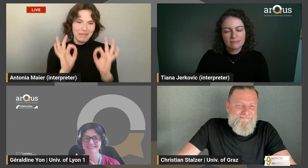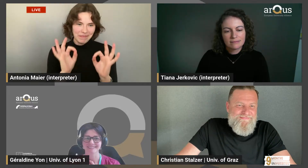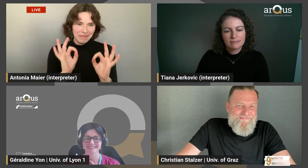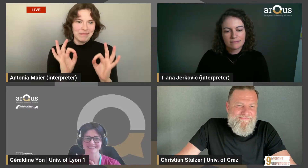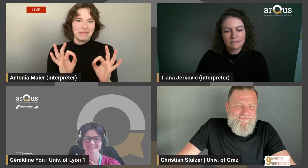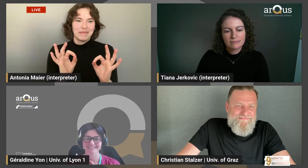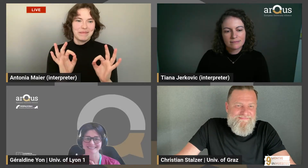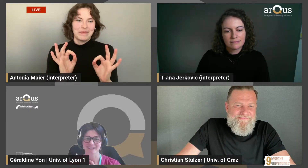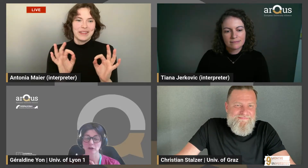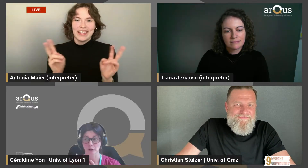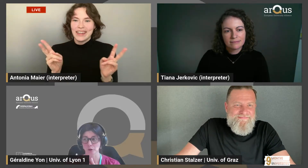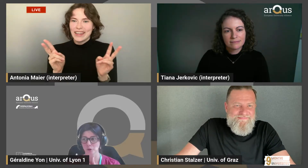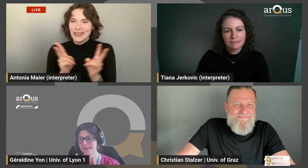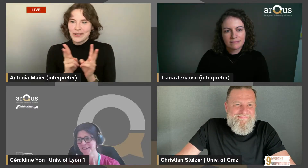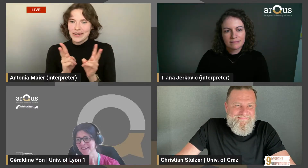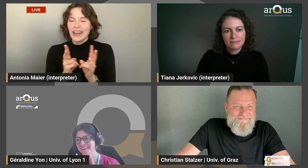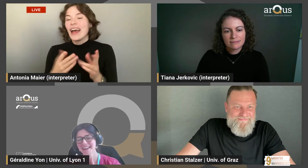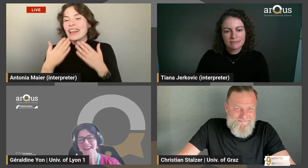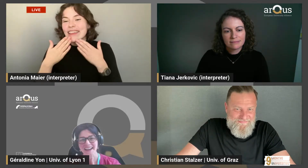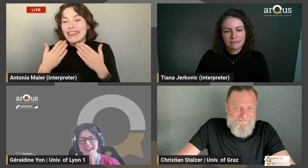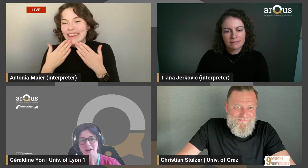written. No, thank you.